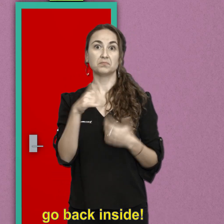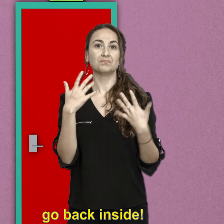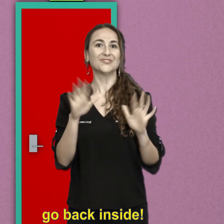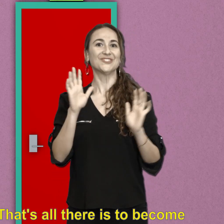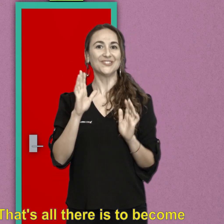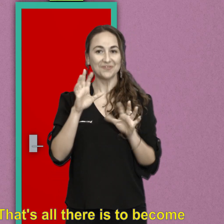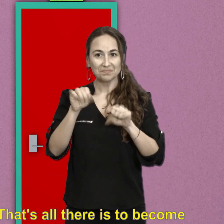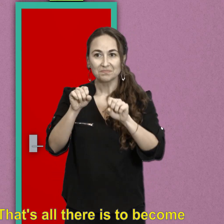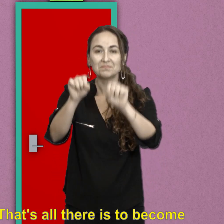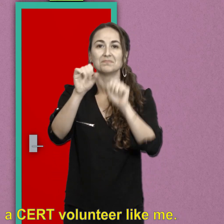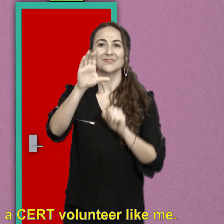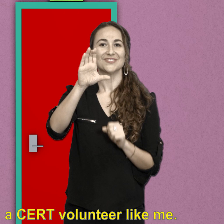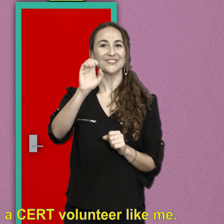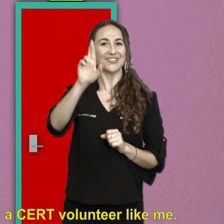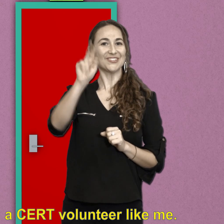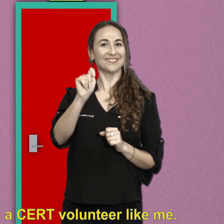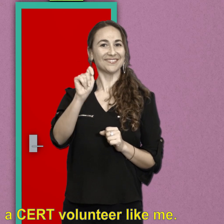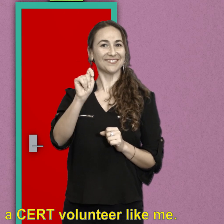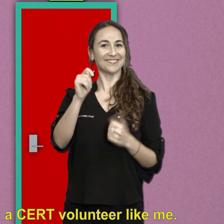And that's all there is to become a CERT volunteer